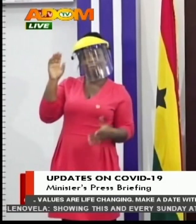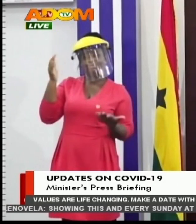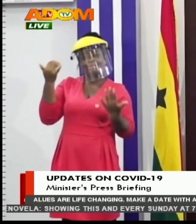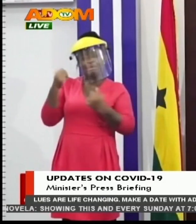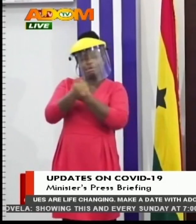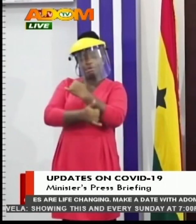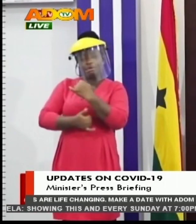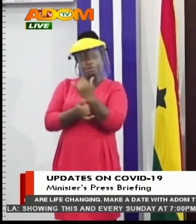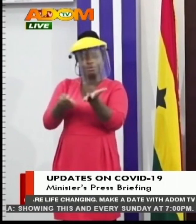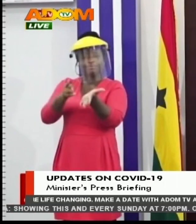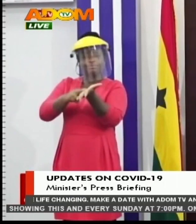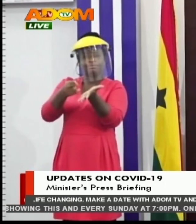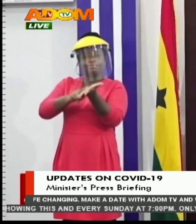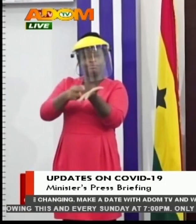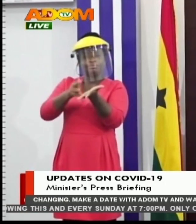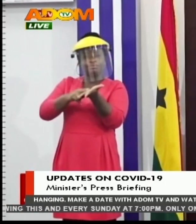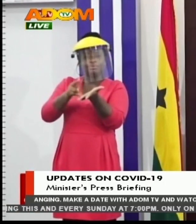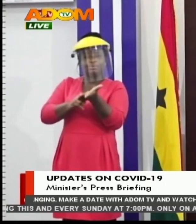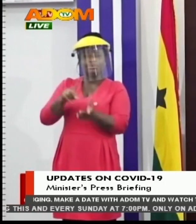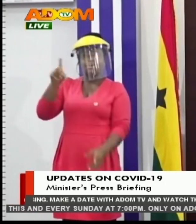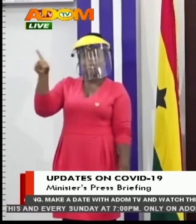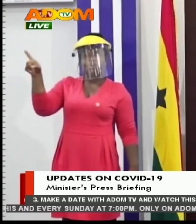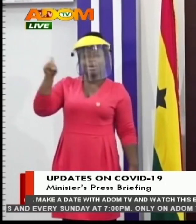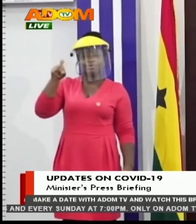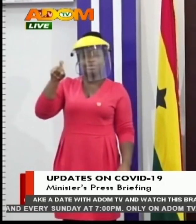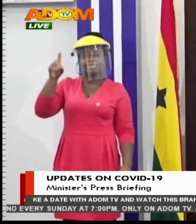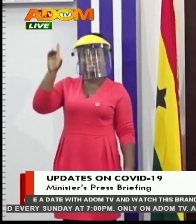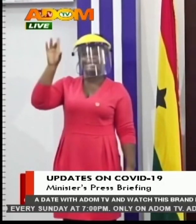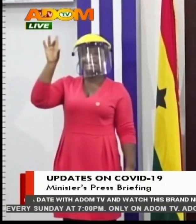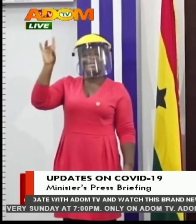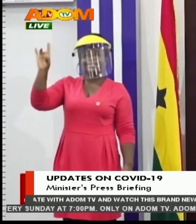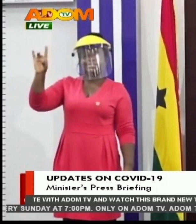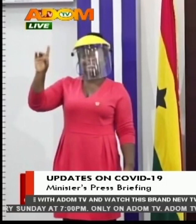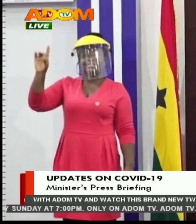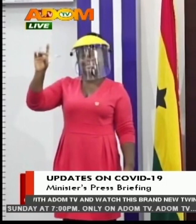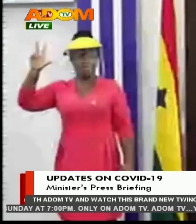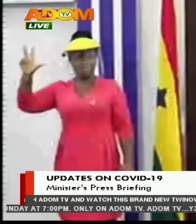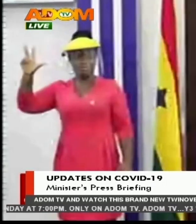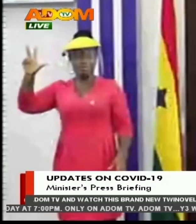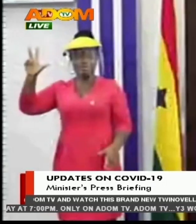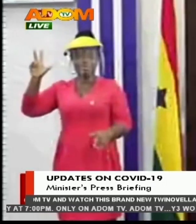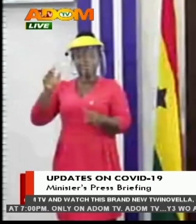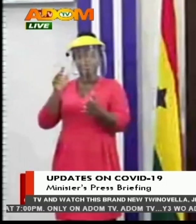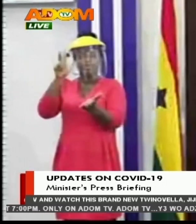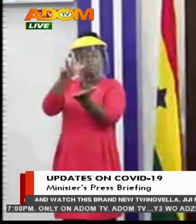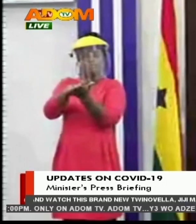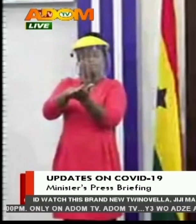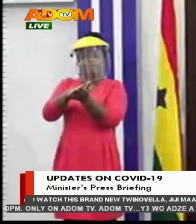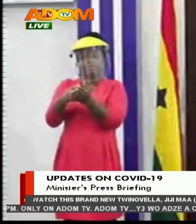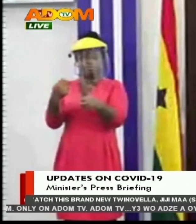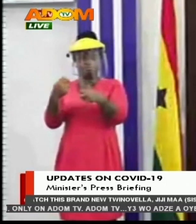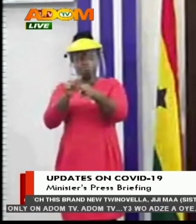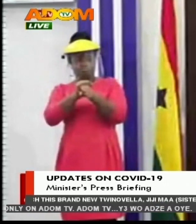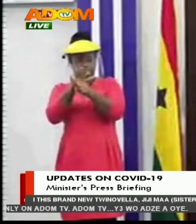contributed 108 new cases, and almost half of these cases were from Accra Metro,